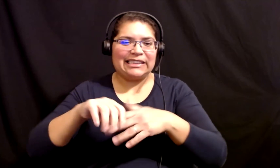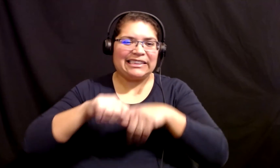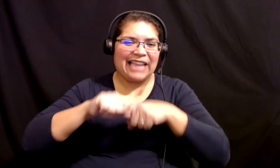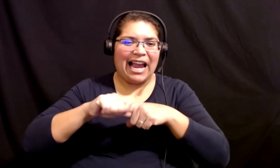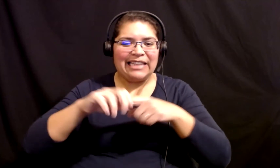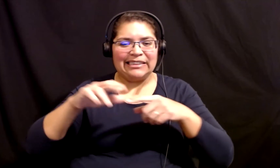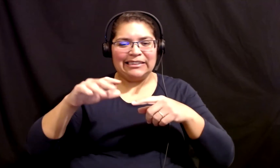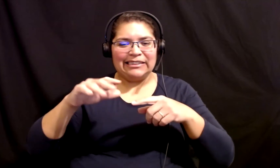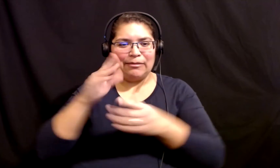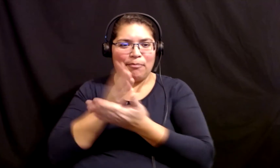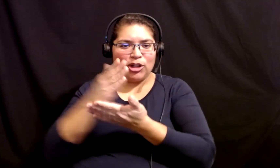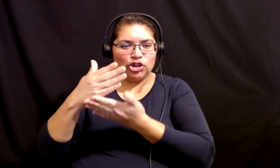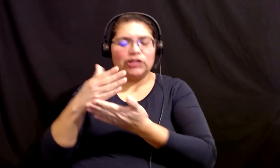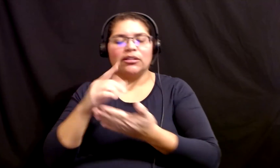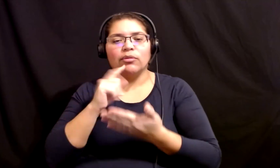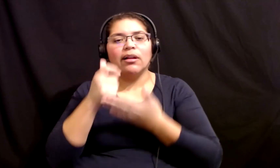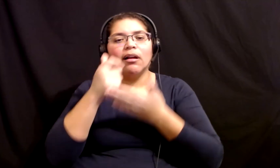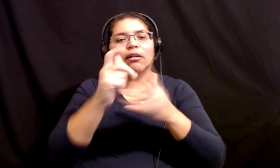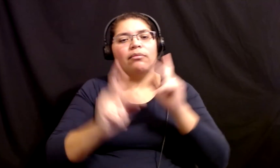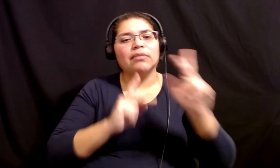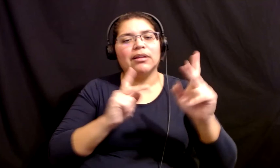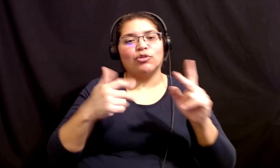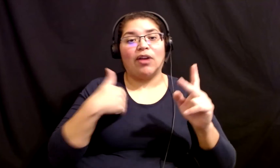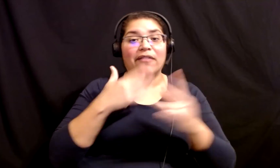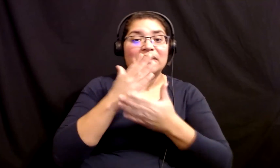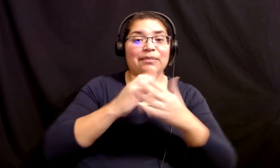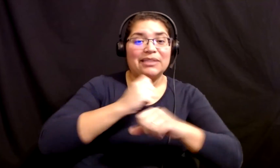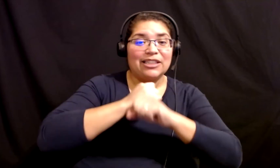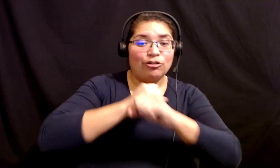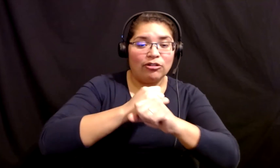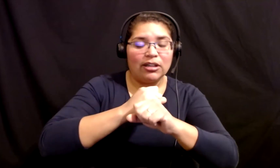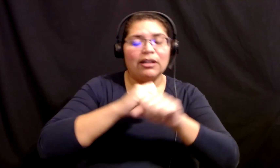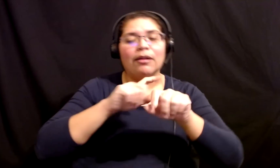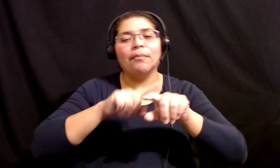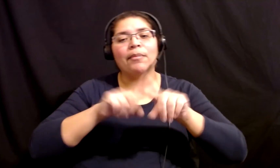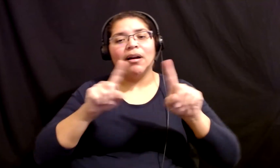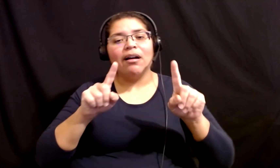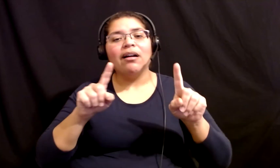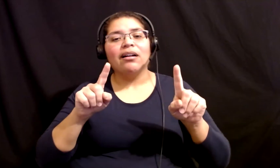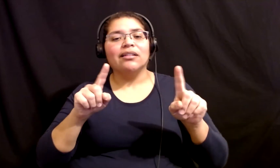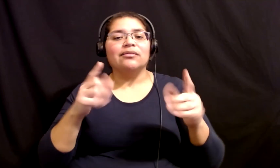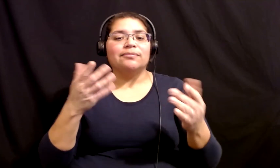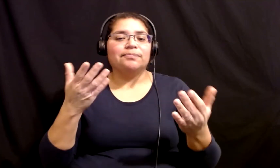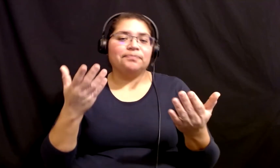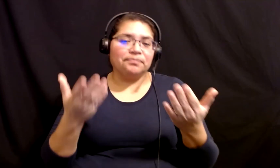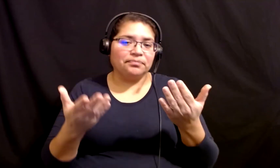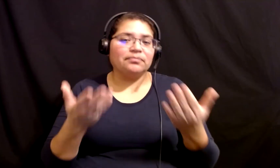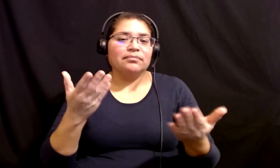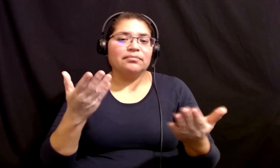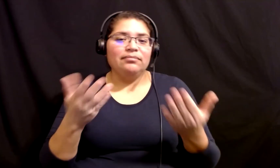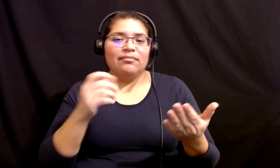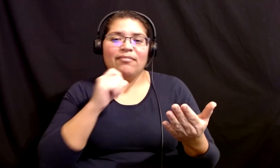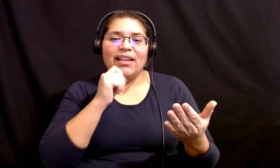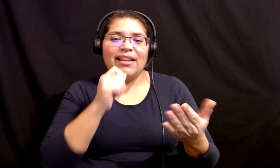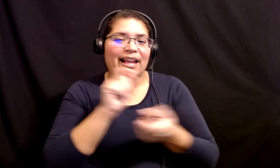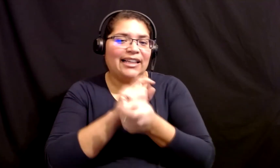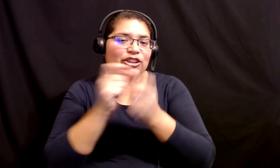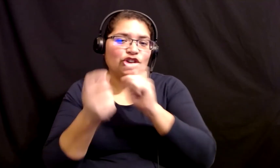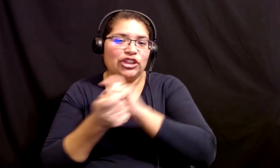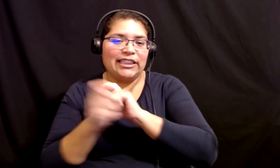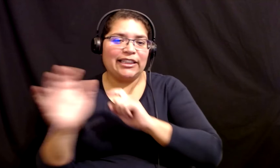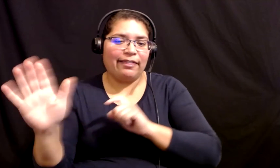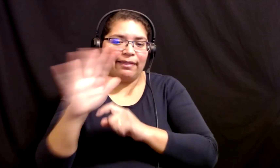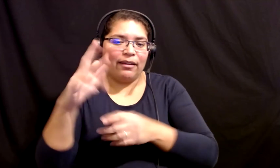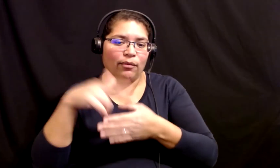people to achieve some security, but it probably isn't going to really change the outcomes